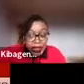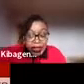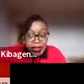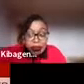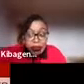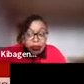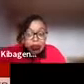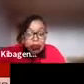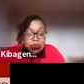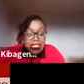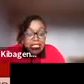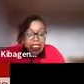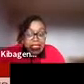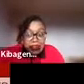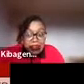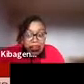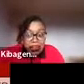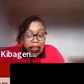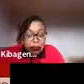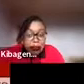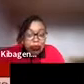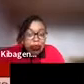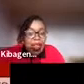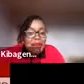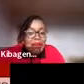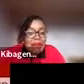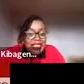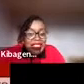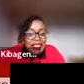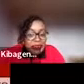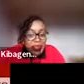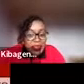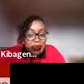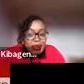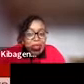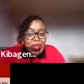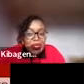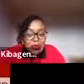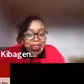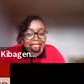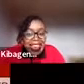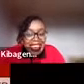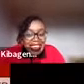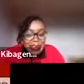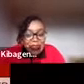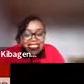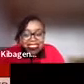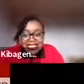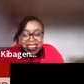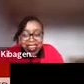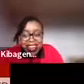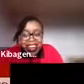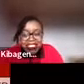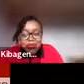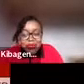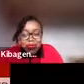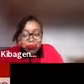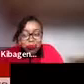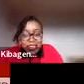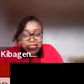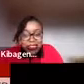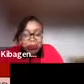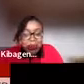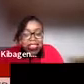Trans Zoya, who's the third runners-up. And we have Margaret Faith from Medulla Academy in Siaya as the